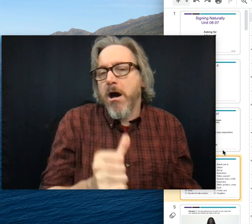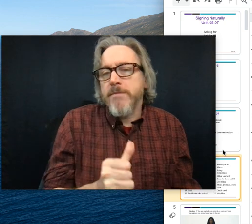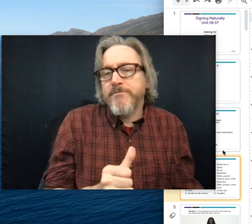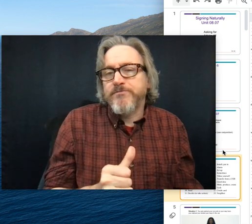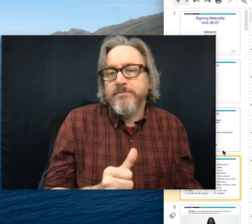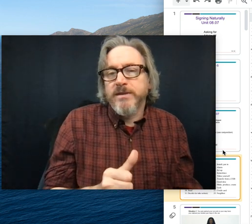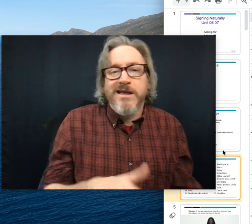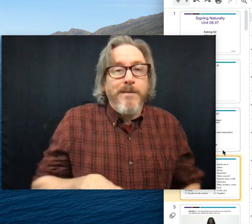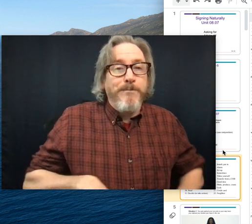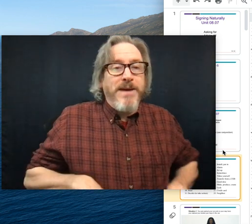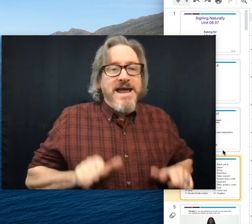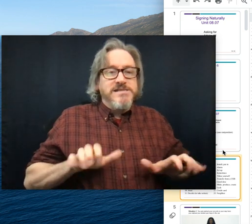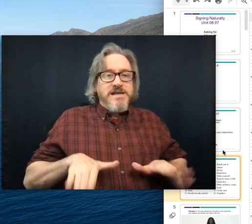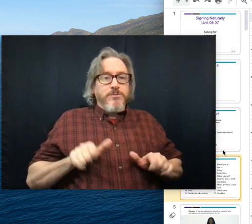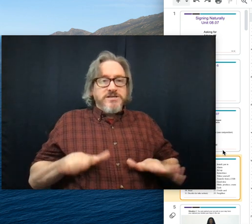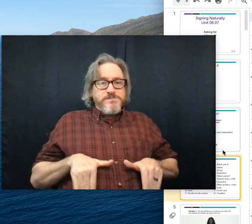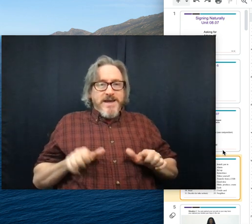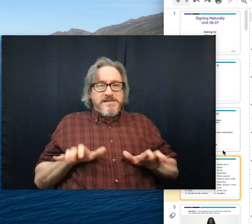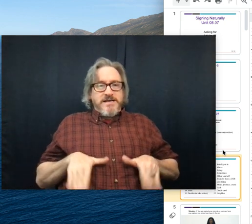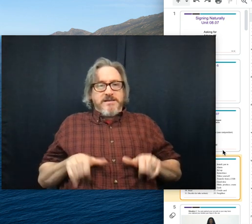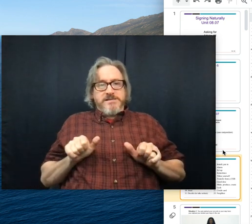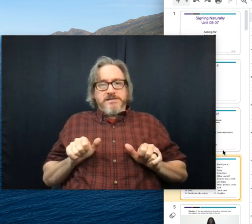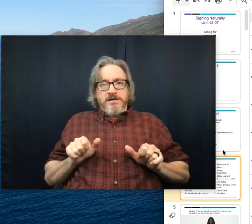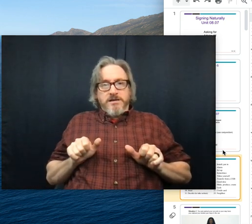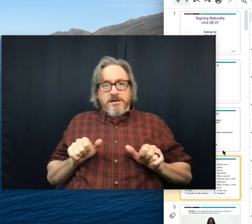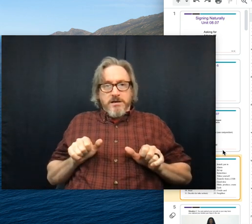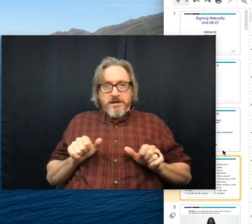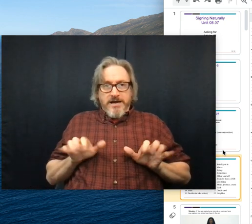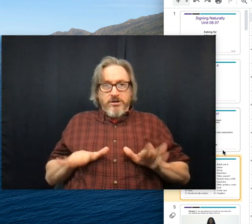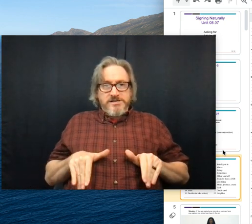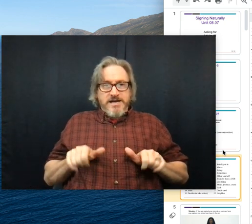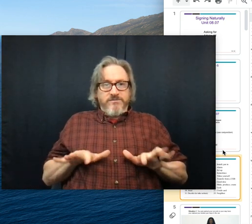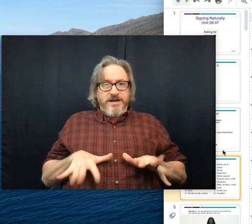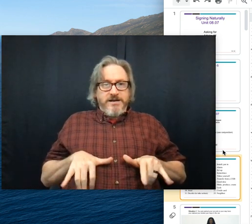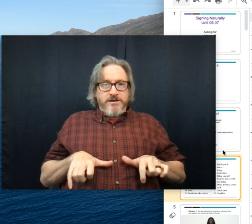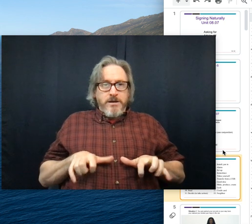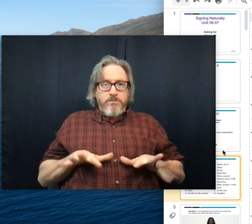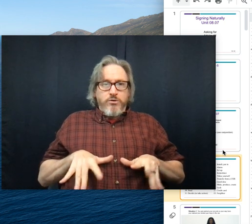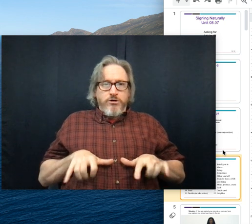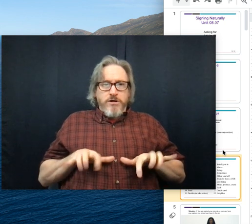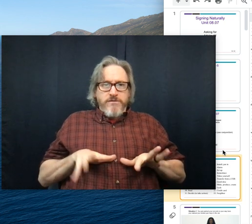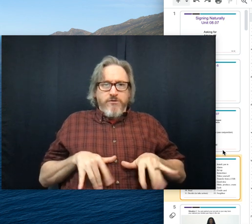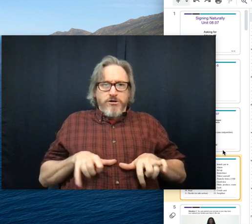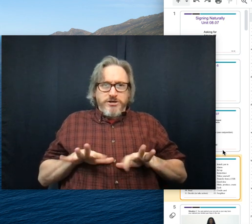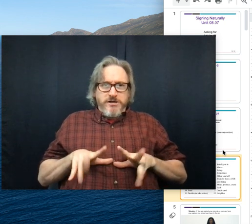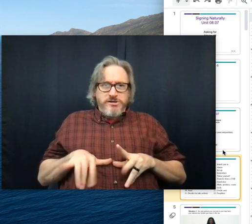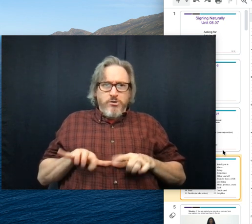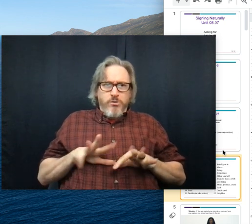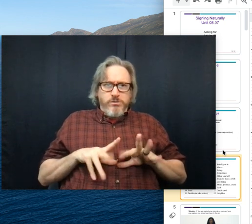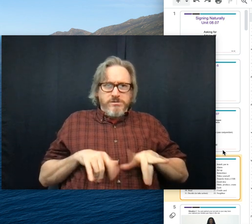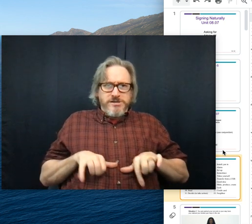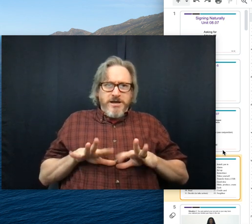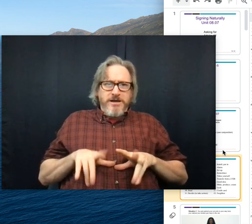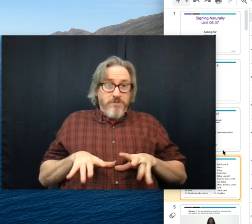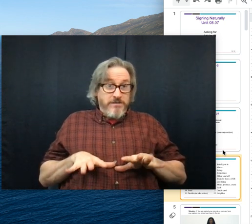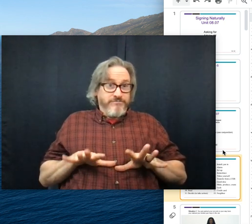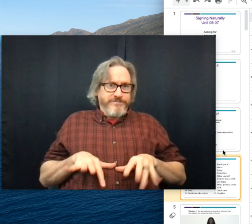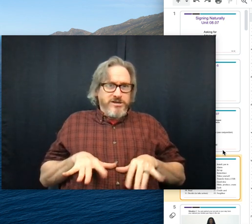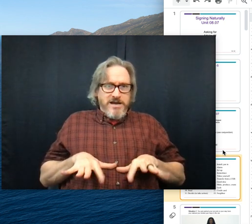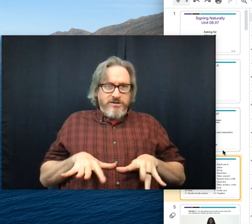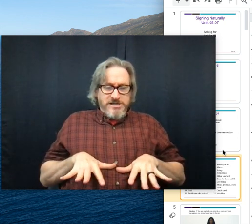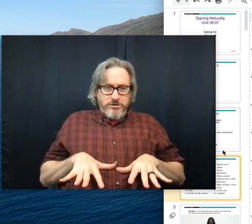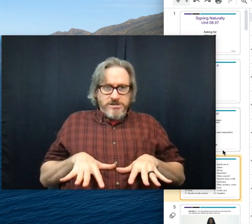why not? Pants. Now the book does pants like this, and it looks kind of like poor unfortunate souls.